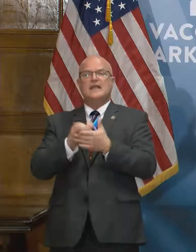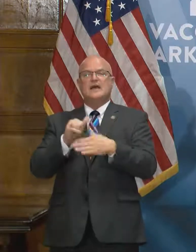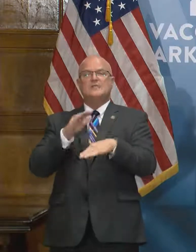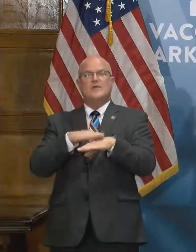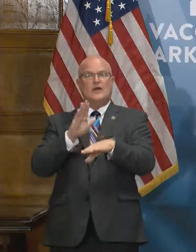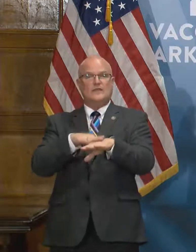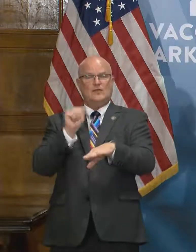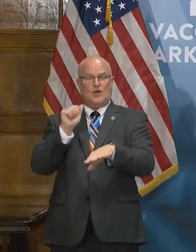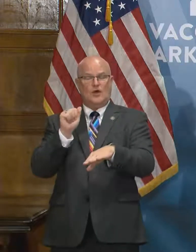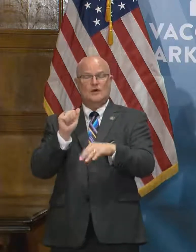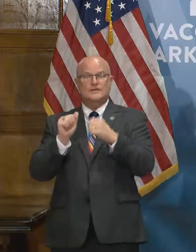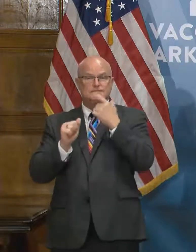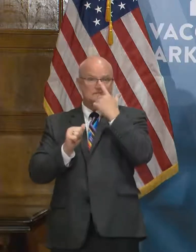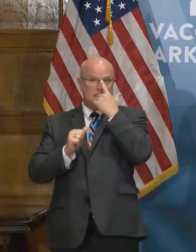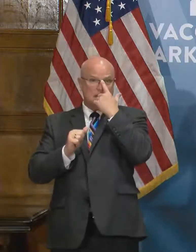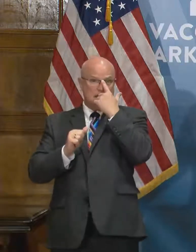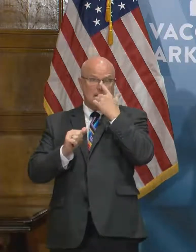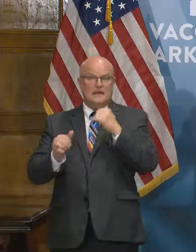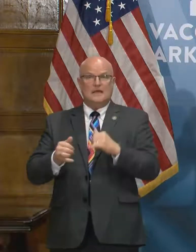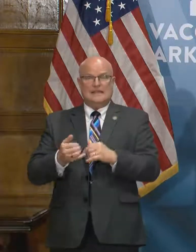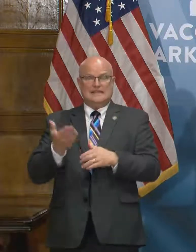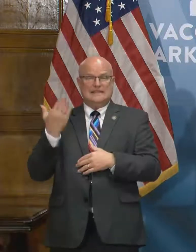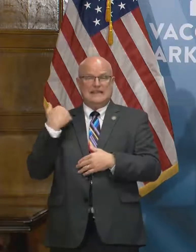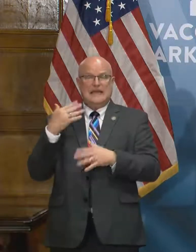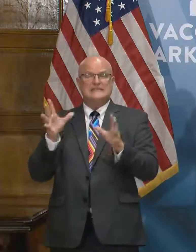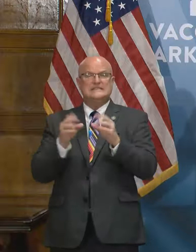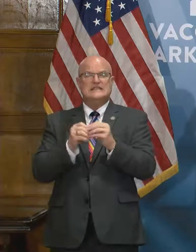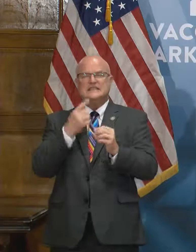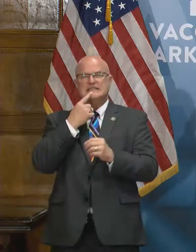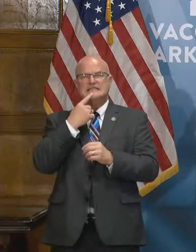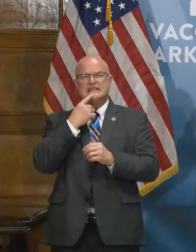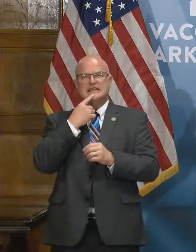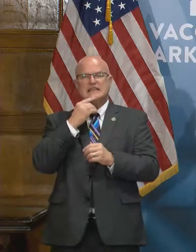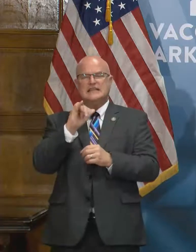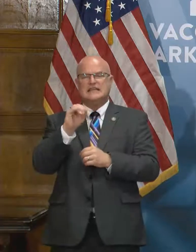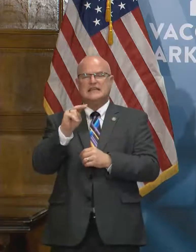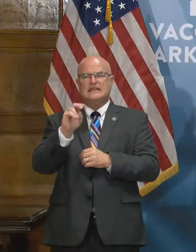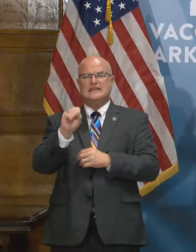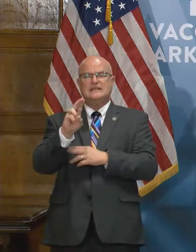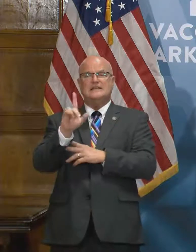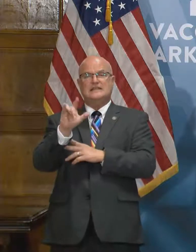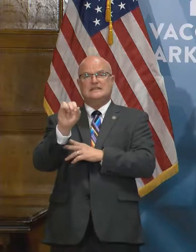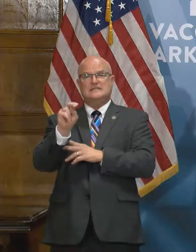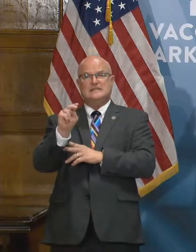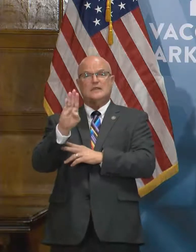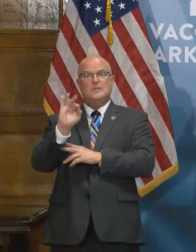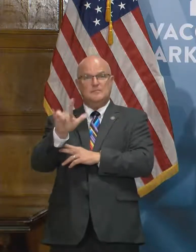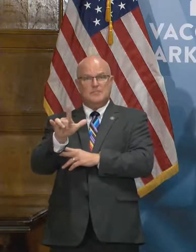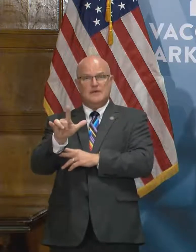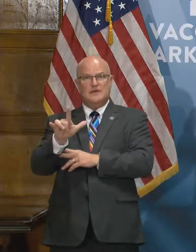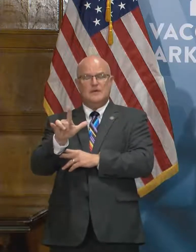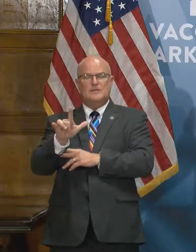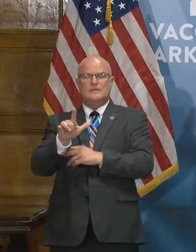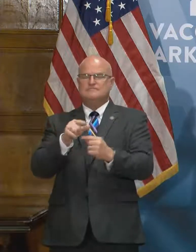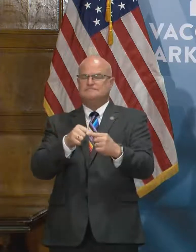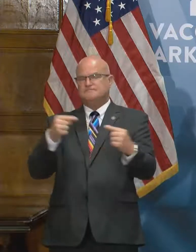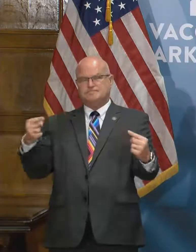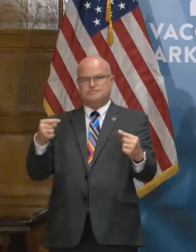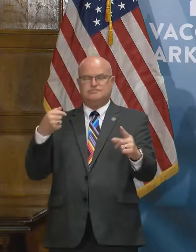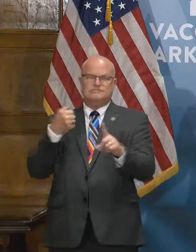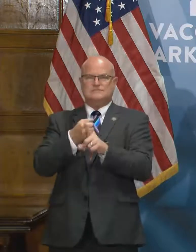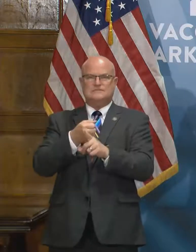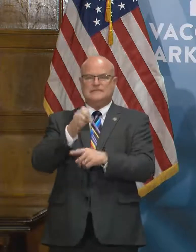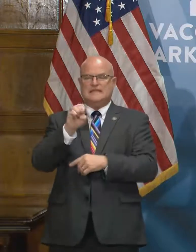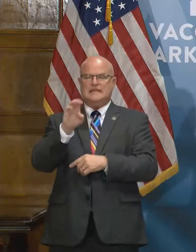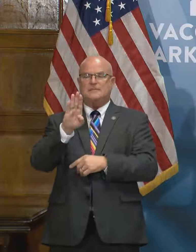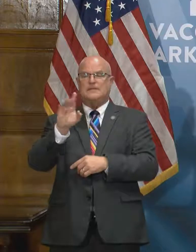the call. The last session they passed what they call as an insulin bill, but it's had an adverse impact on EBD and